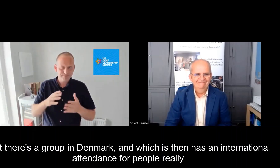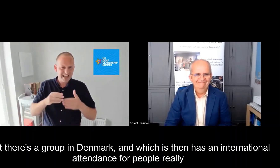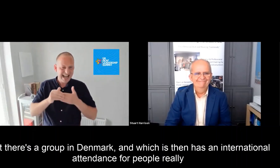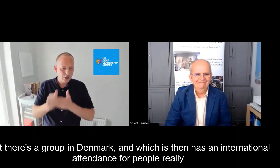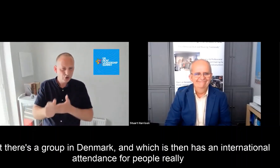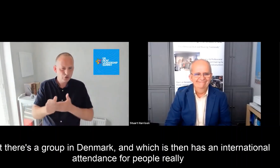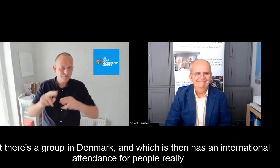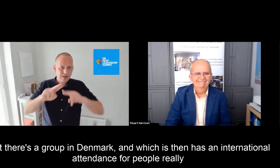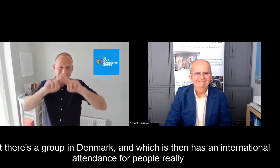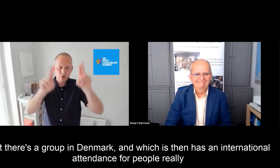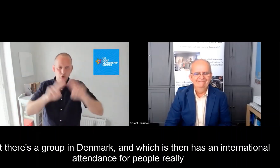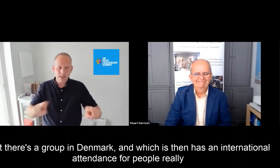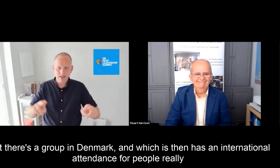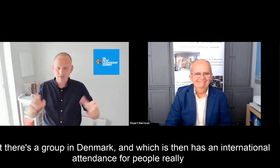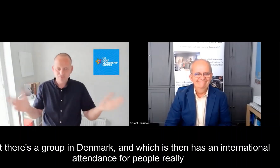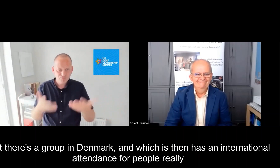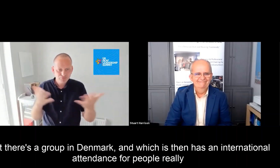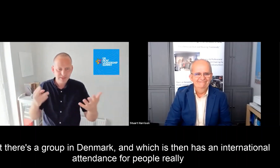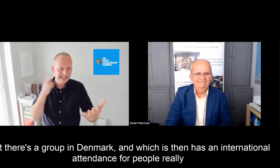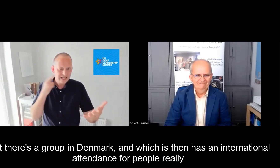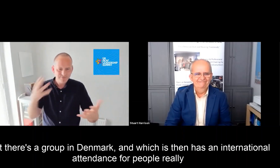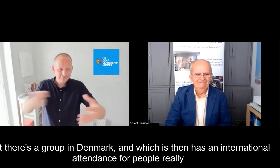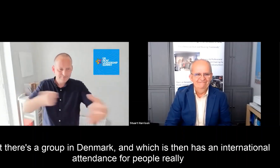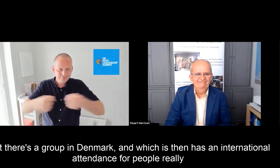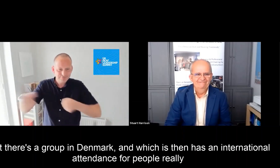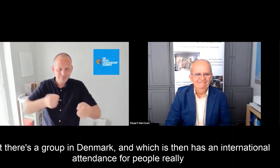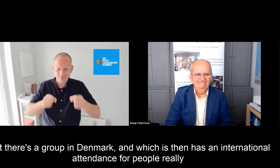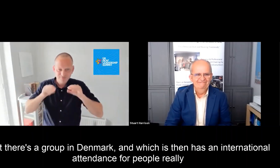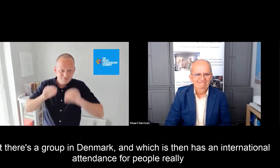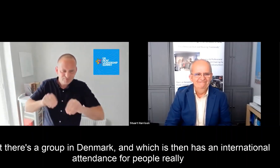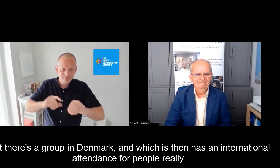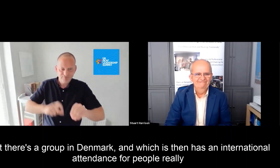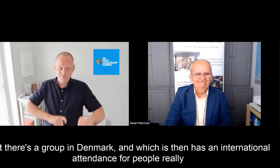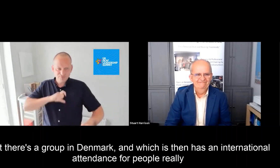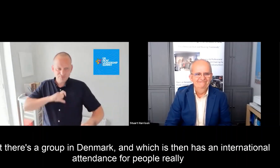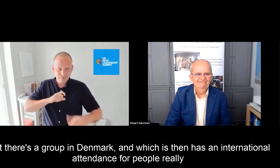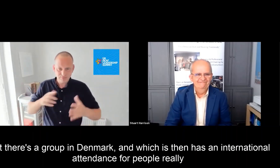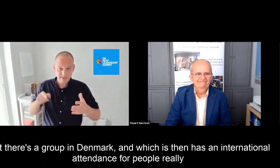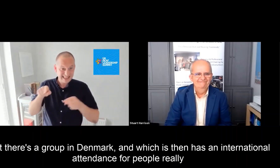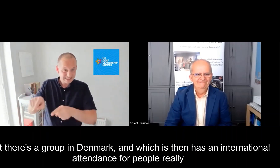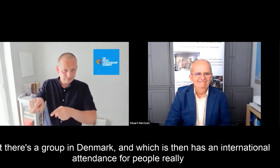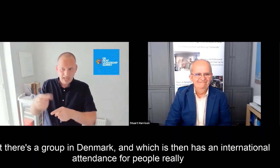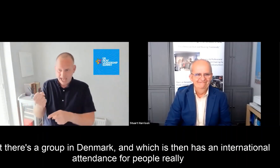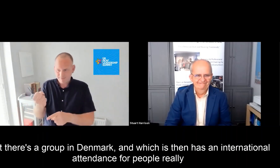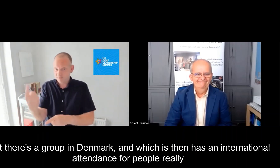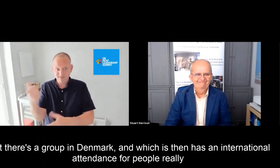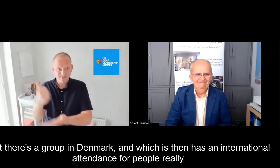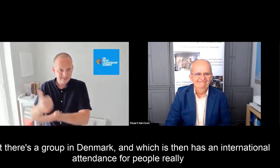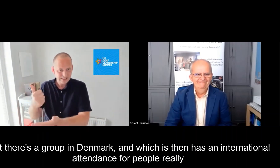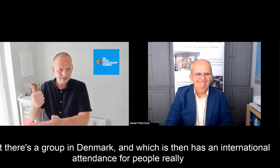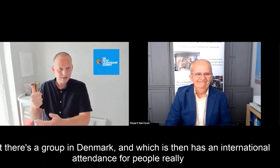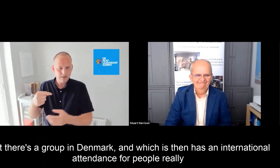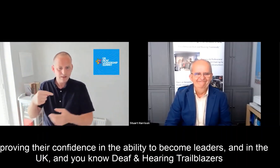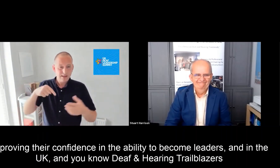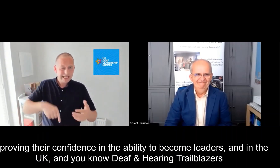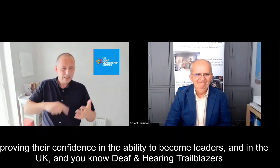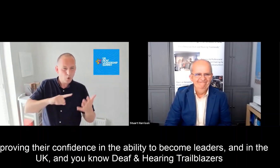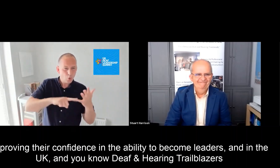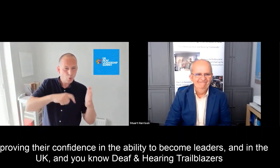a group in Denmark which has an international attendance for people, really improving their confidence